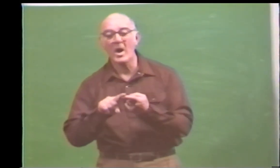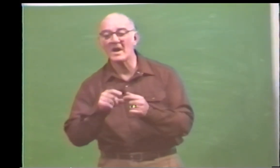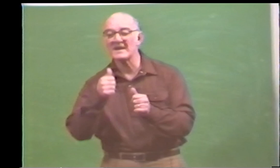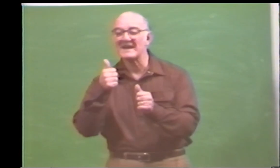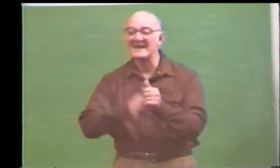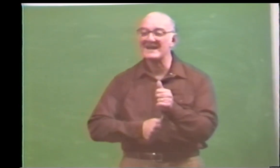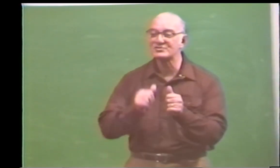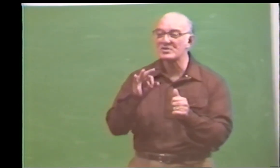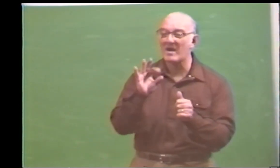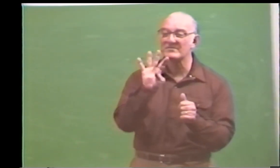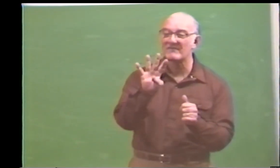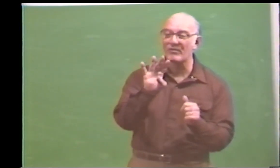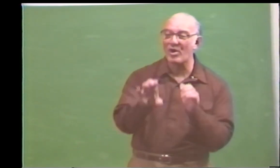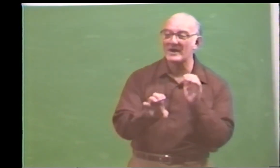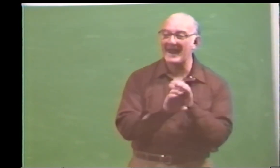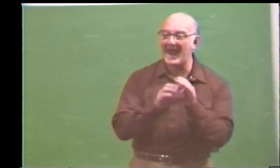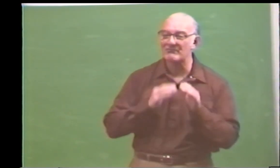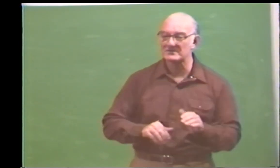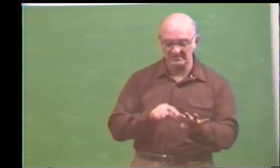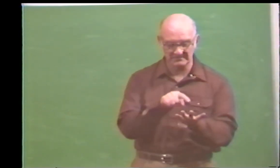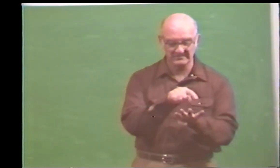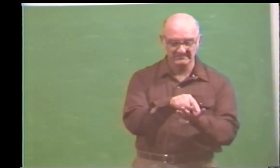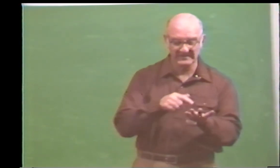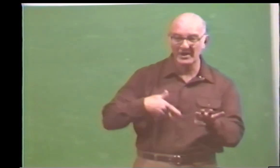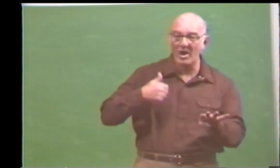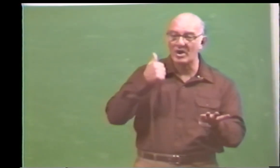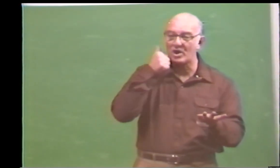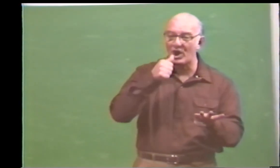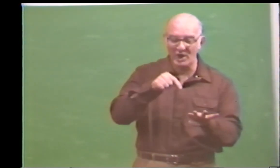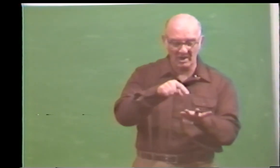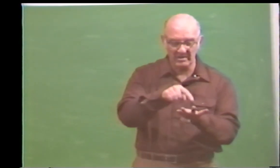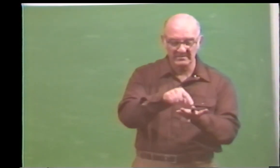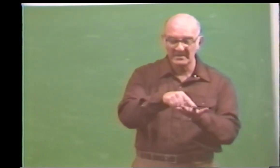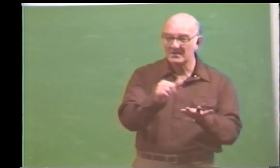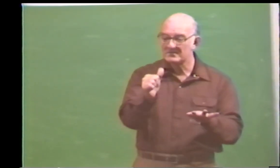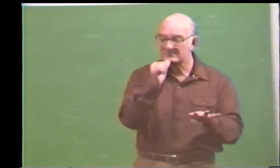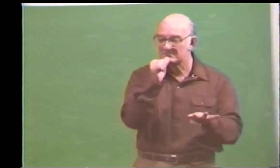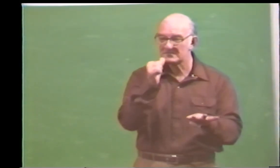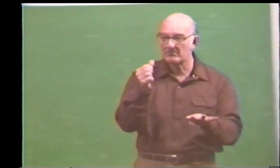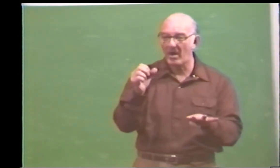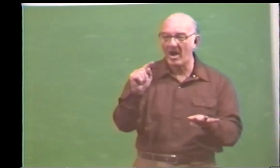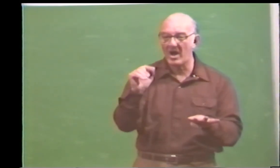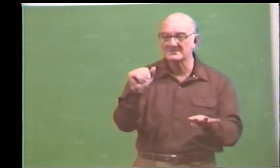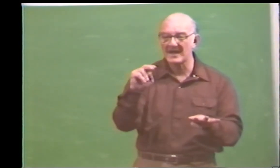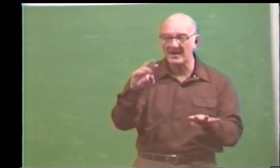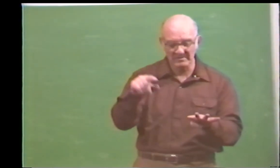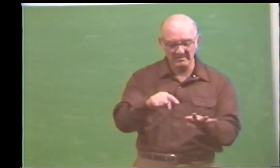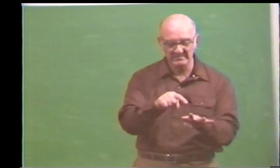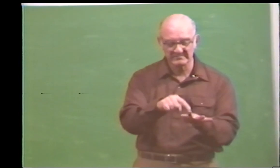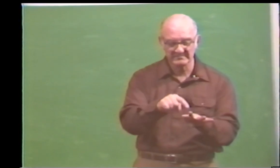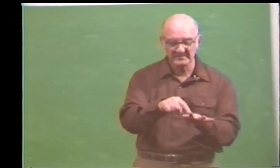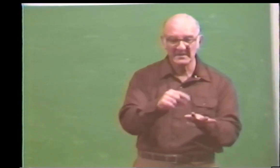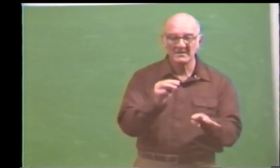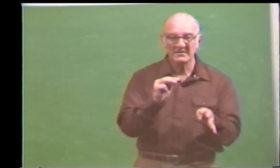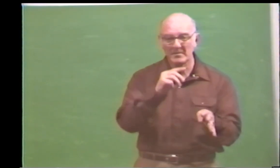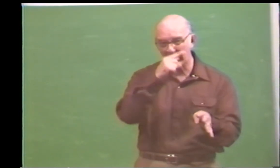One each of the four characters, the young girl, the bartender, the